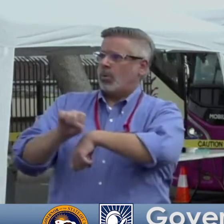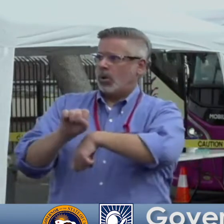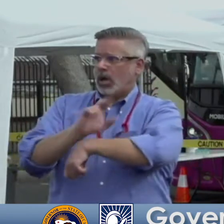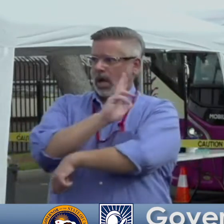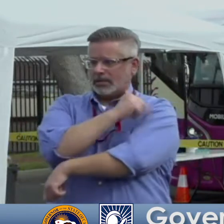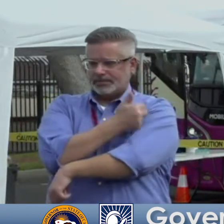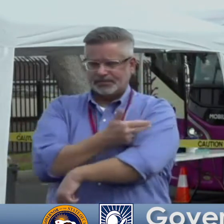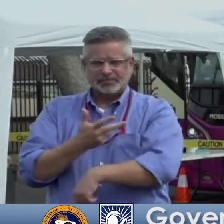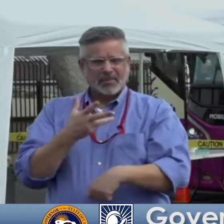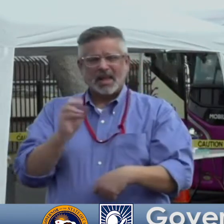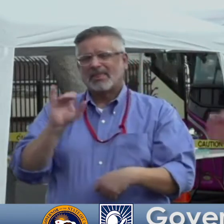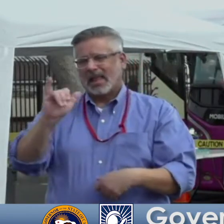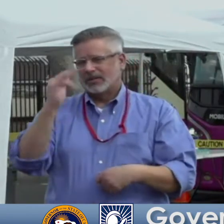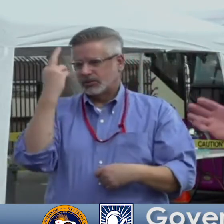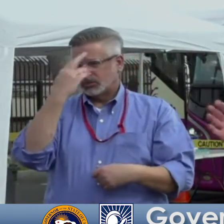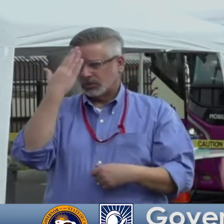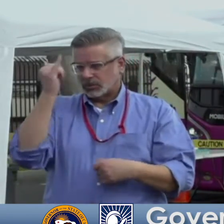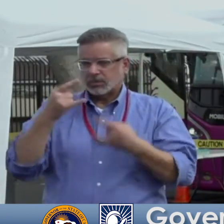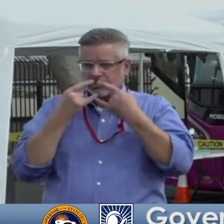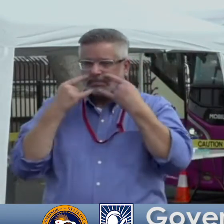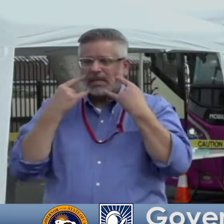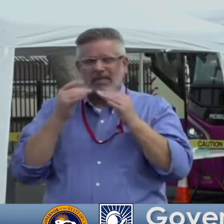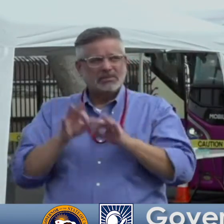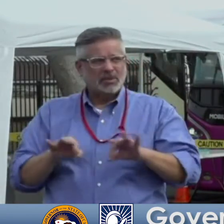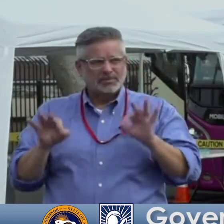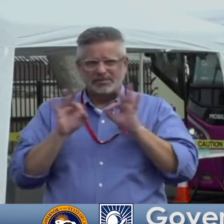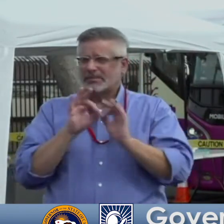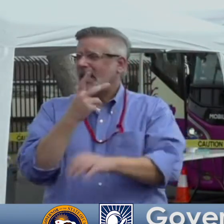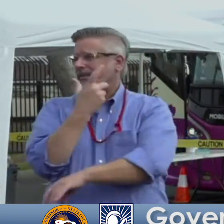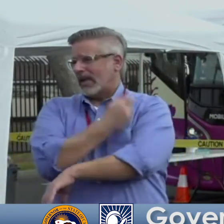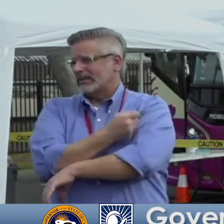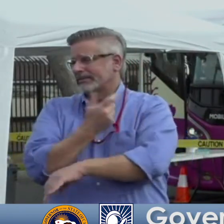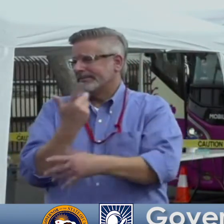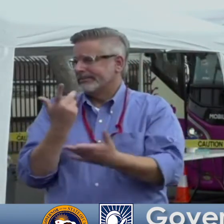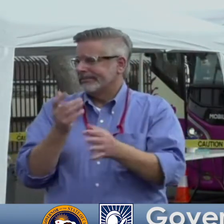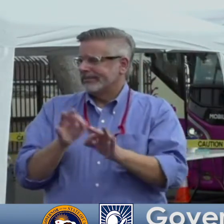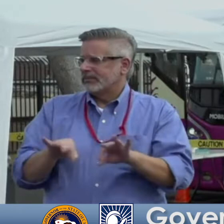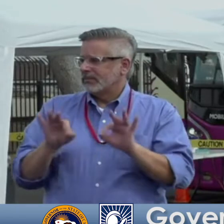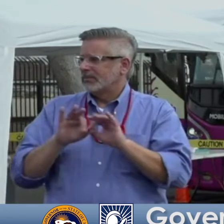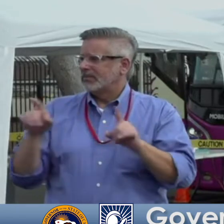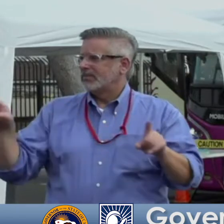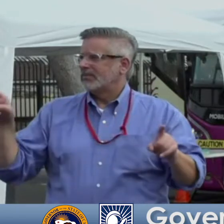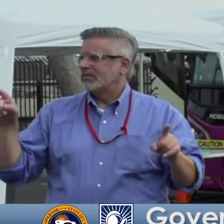hospitals, and that's why masking is so important and vaccinations remain critical.